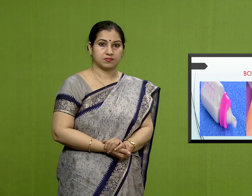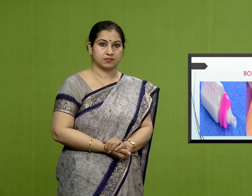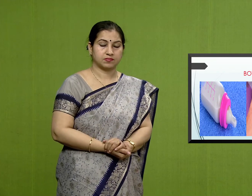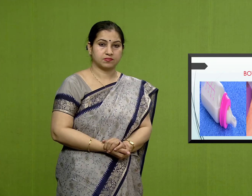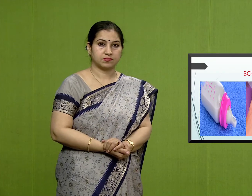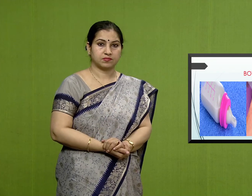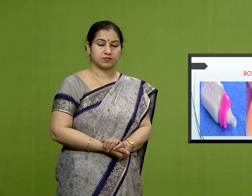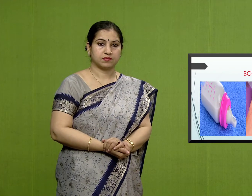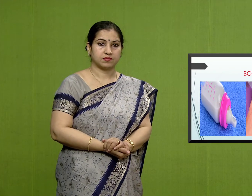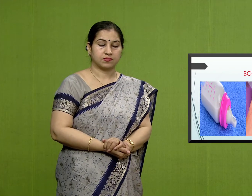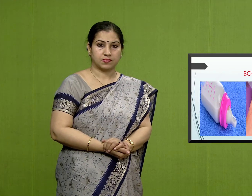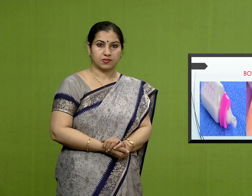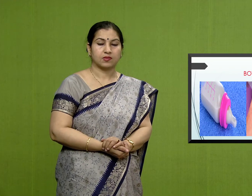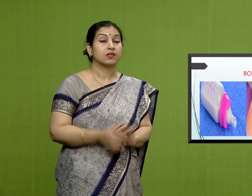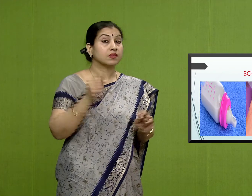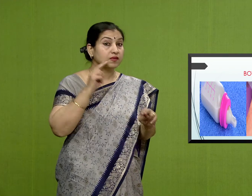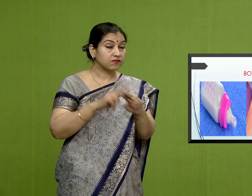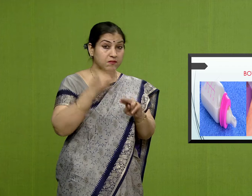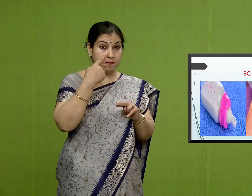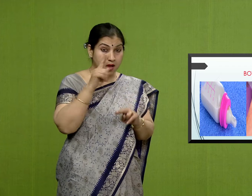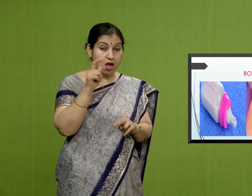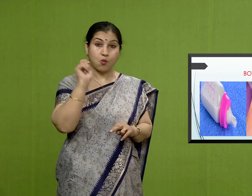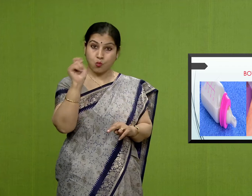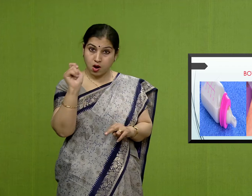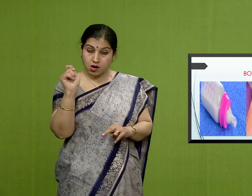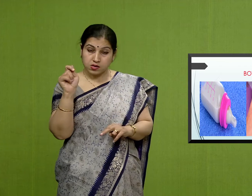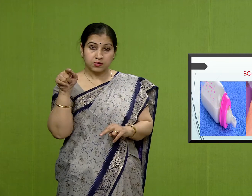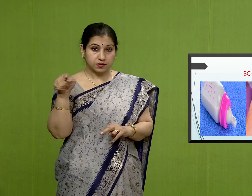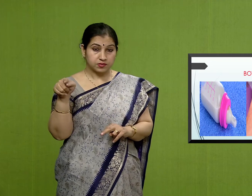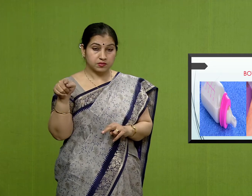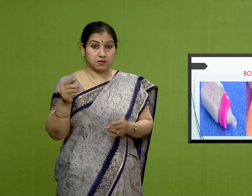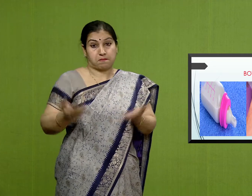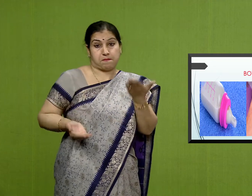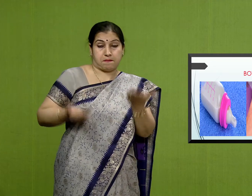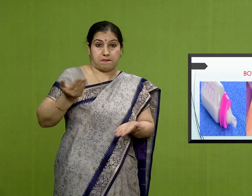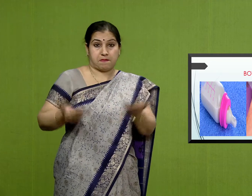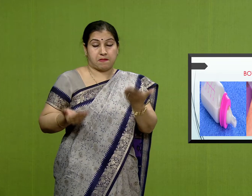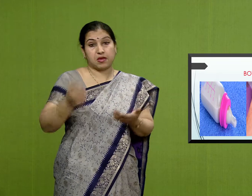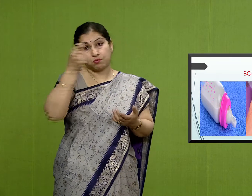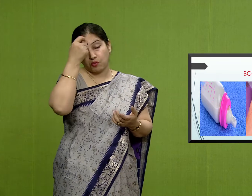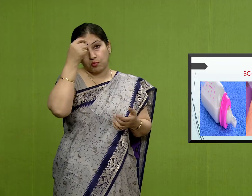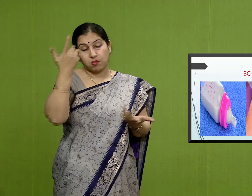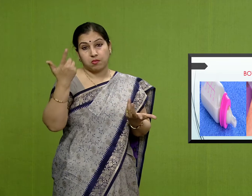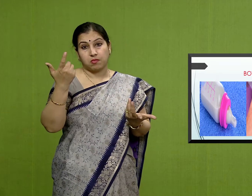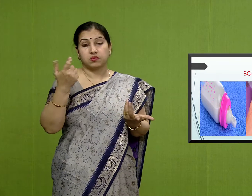For working mothers, mother working may have a problem in